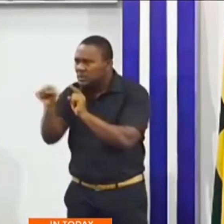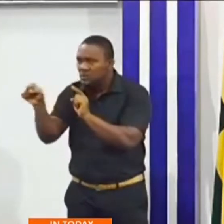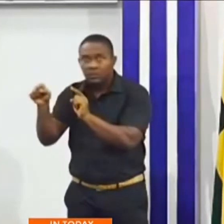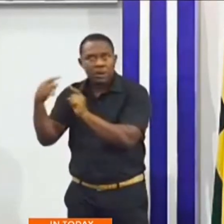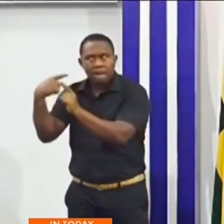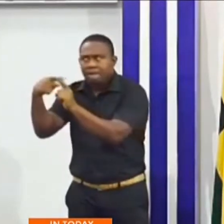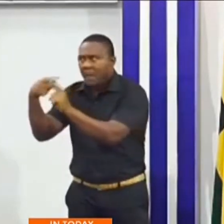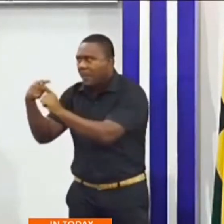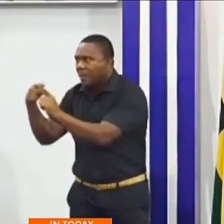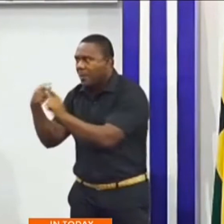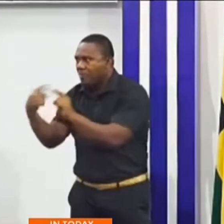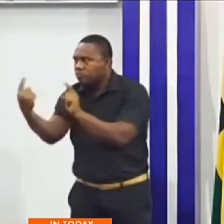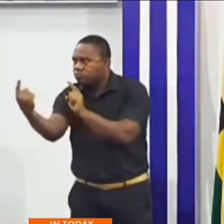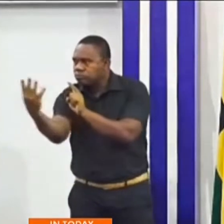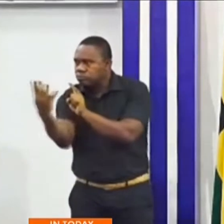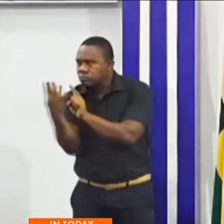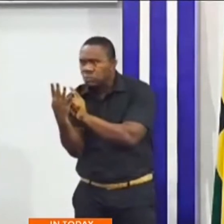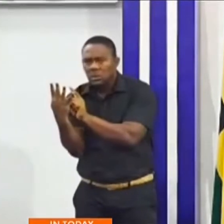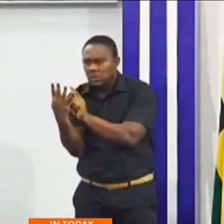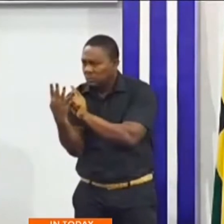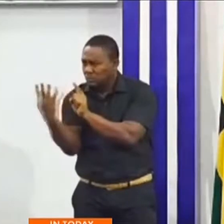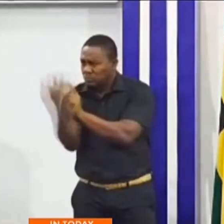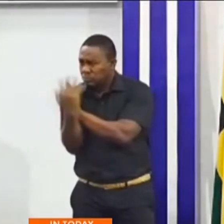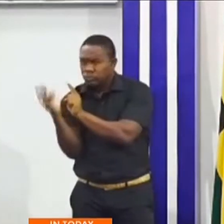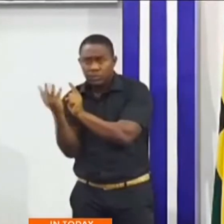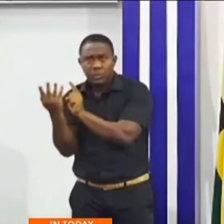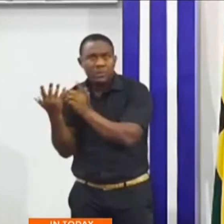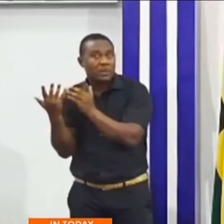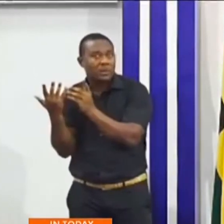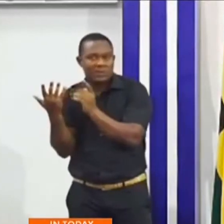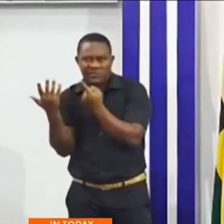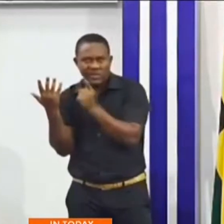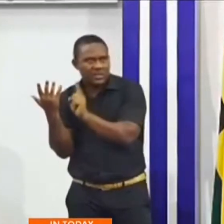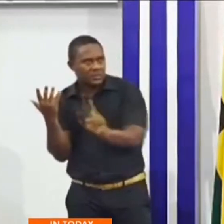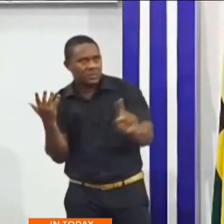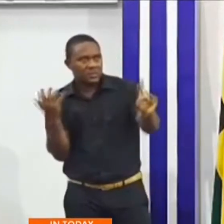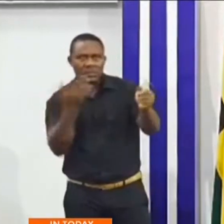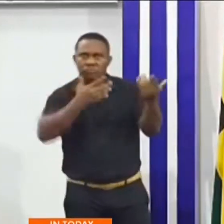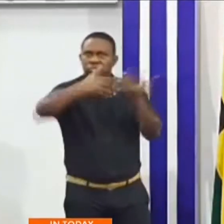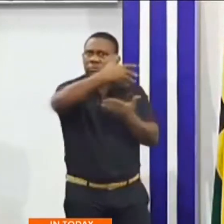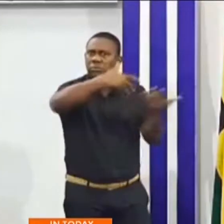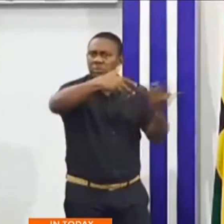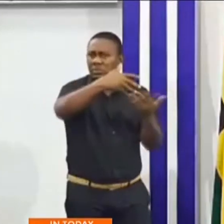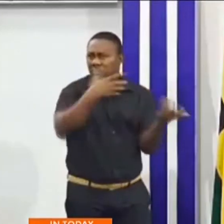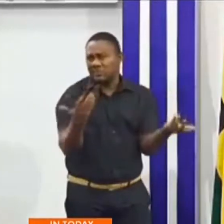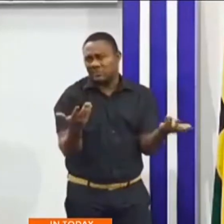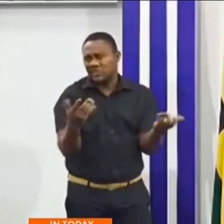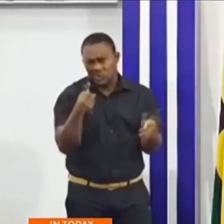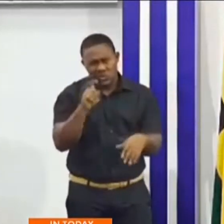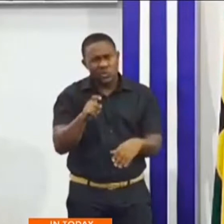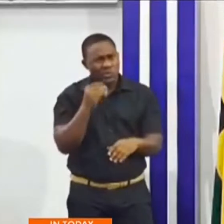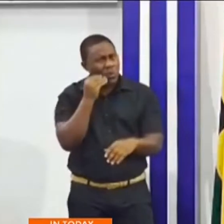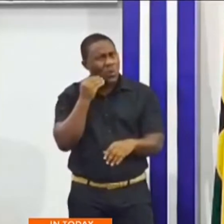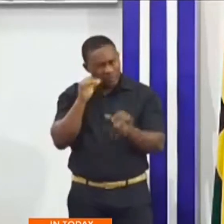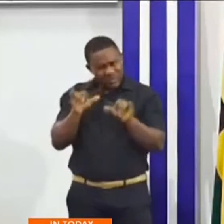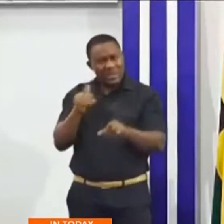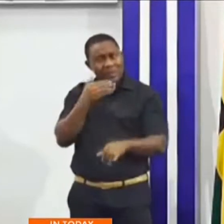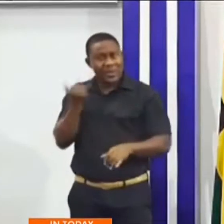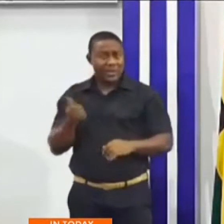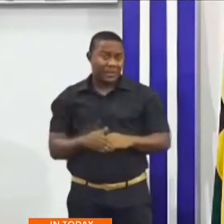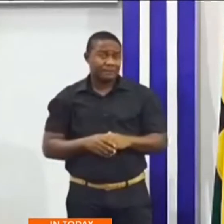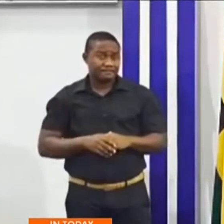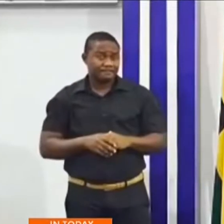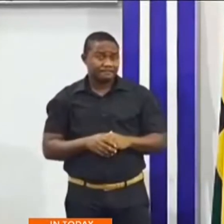there so why are we not staying at home at the workplace we have been